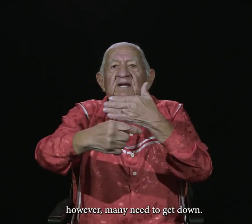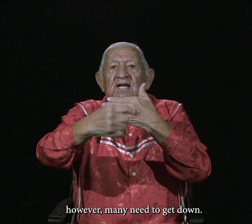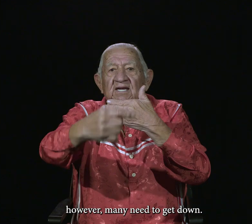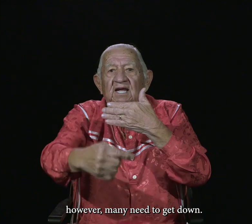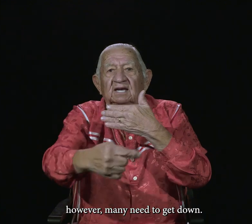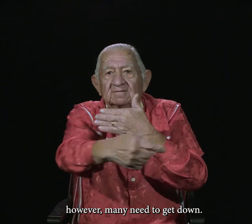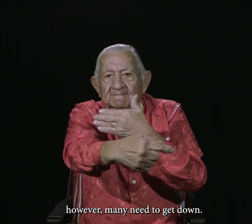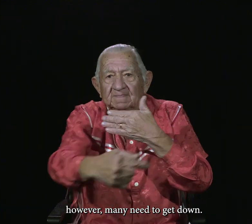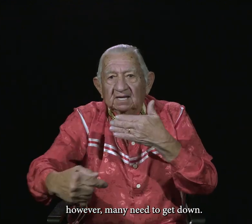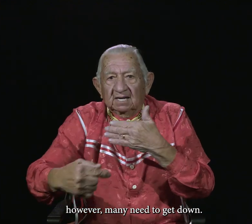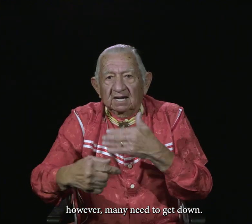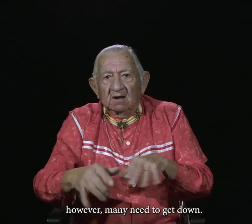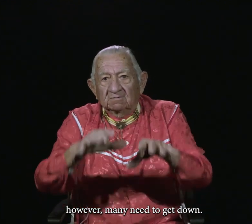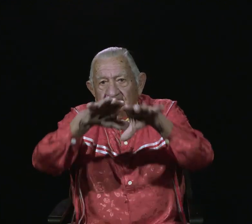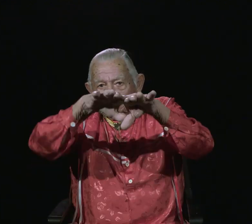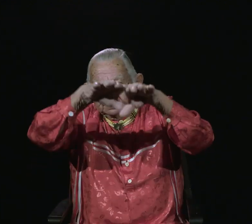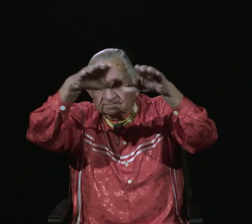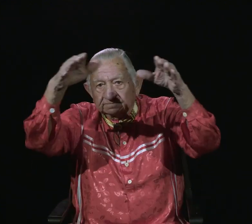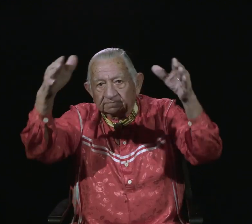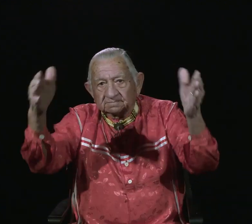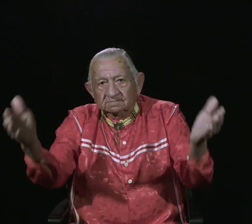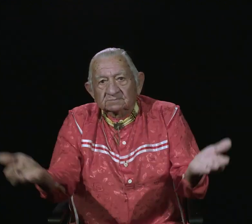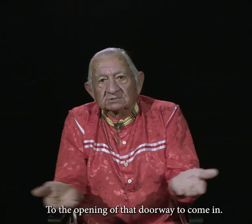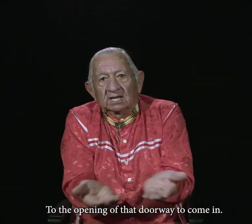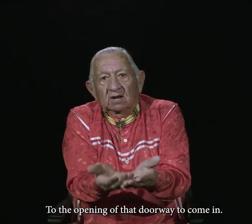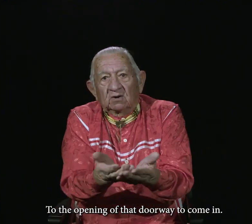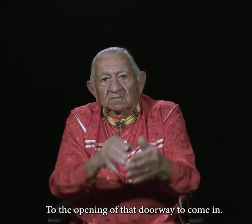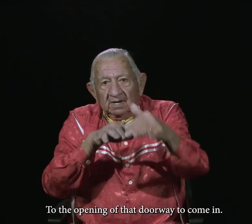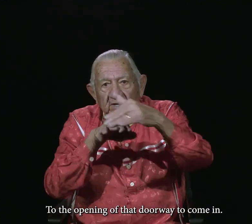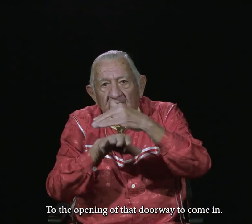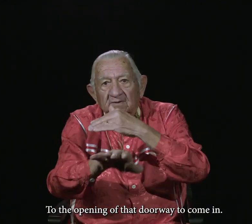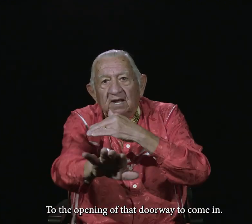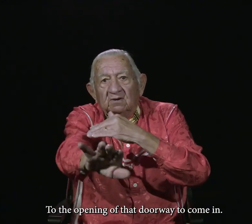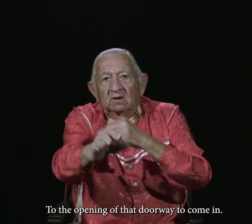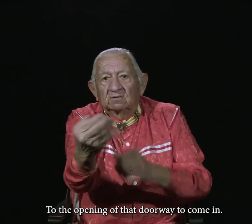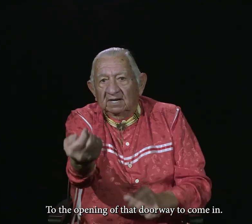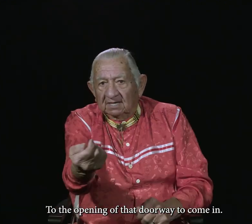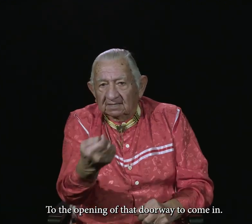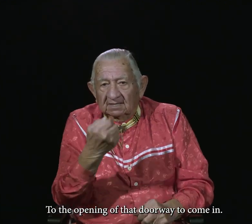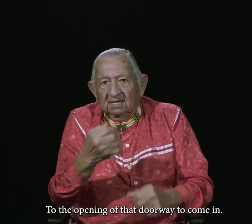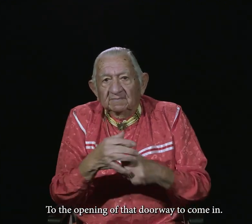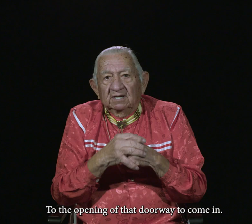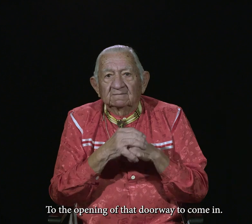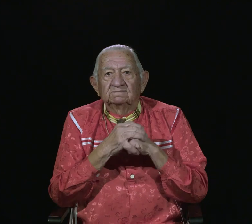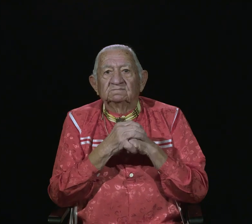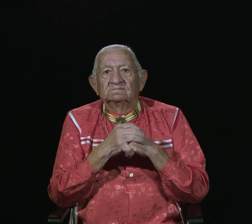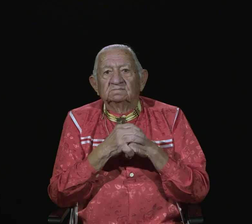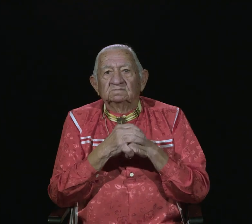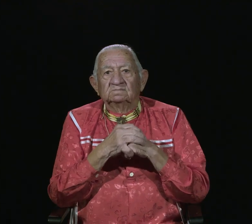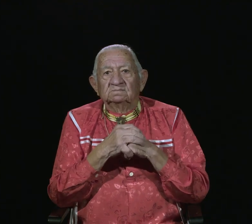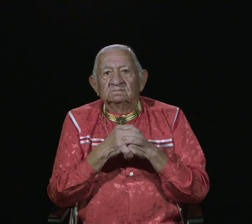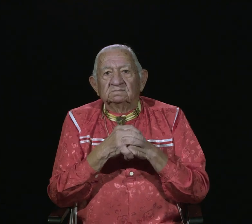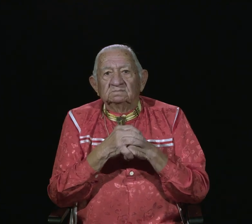you need to get down to that opening or that doorway to come in.